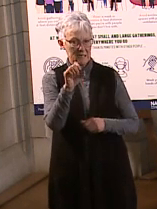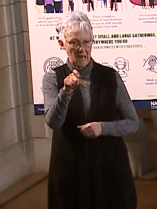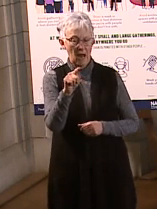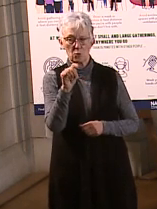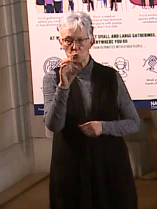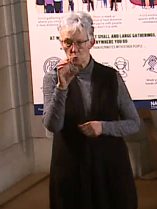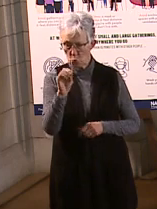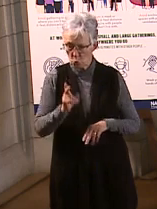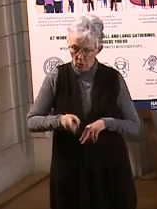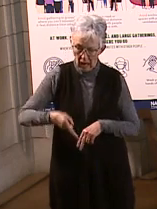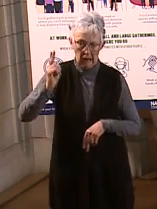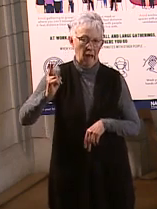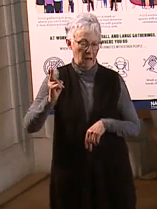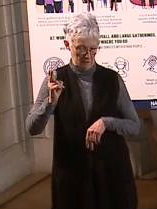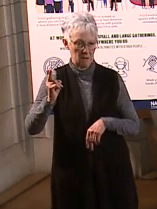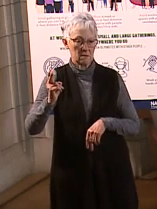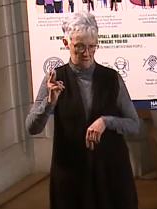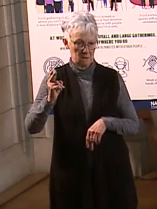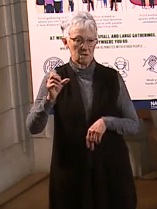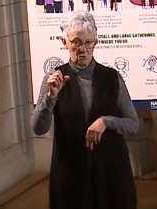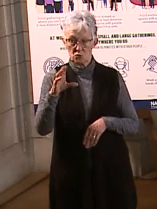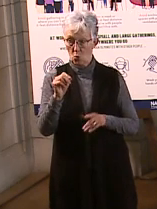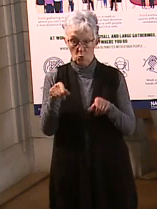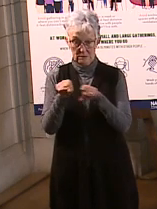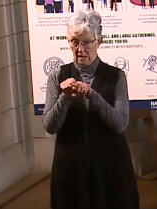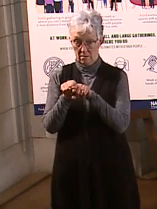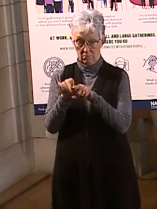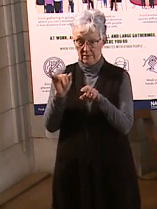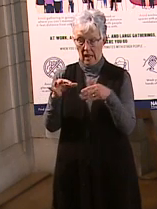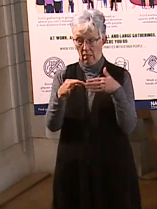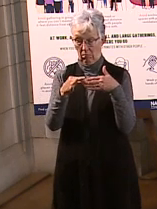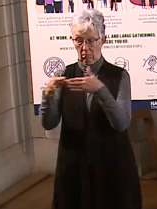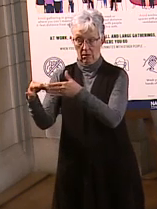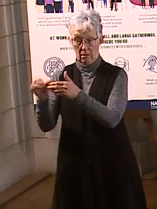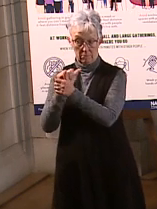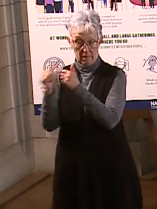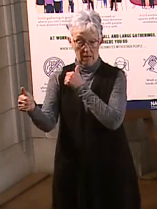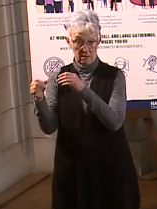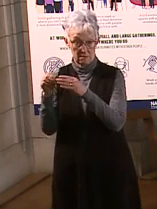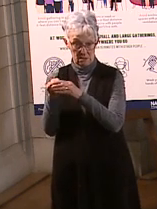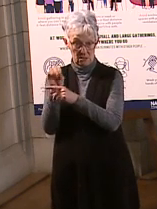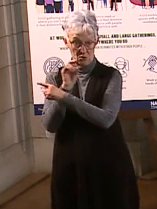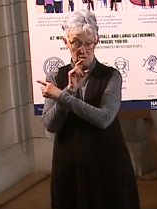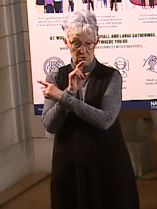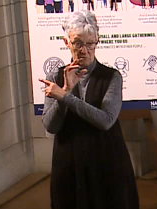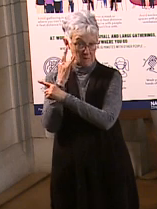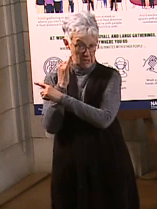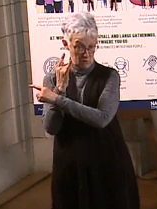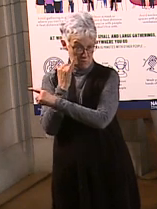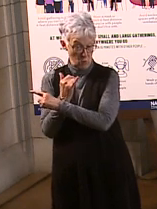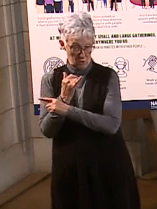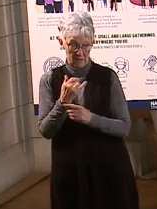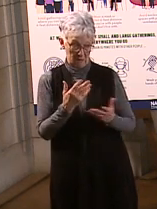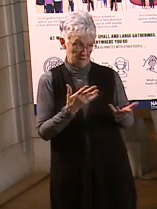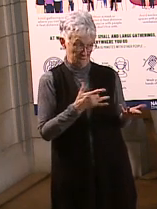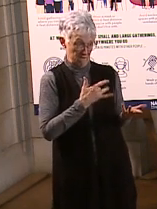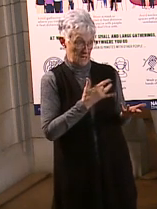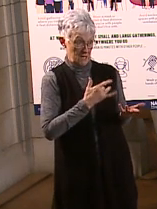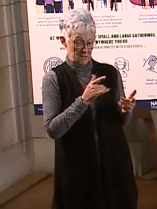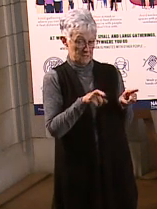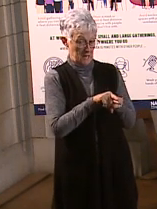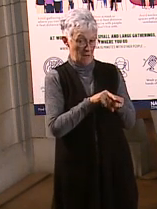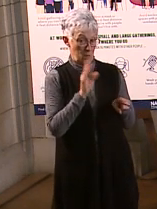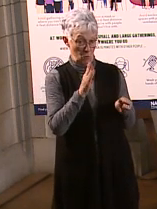same things that led to Prop 13 passing in California are the same environment that person's seeing in Nebraska right now. So that's what I see